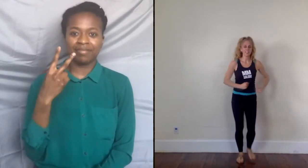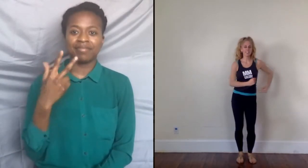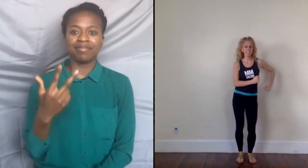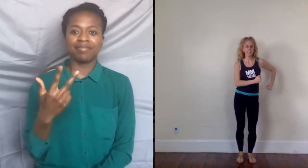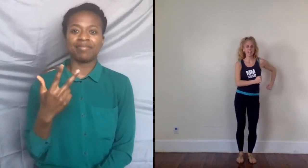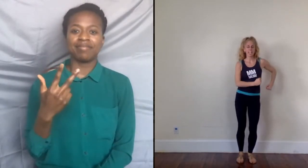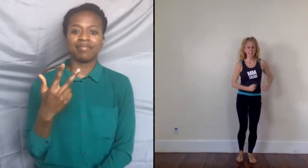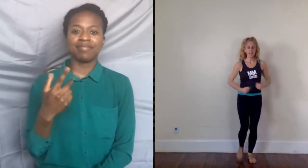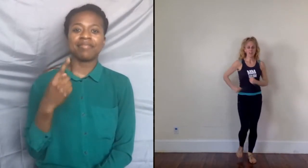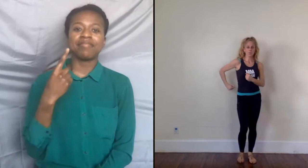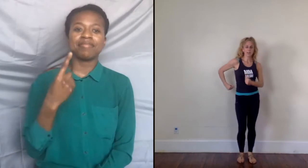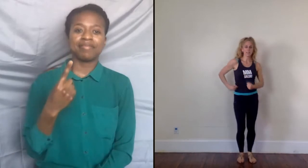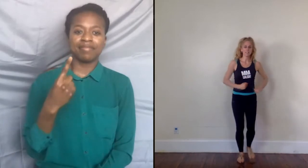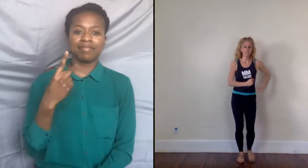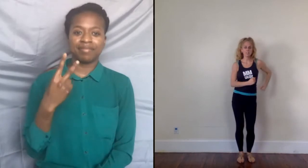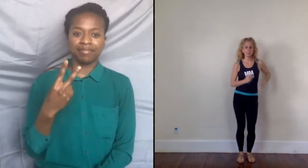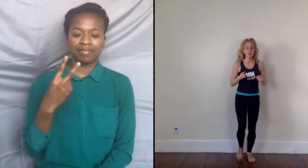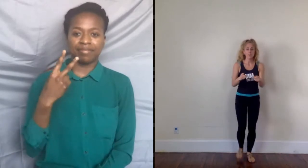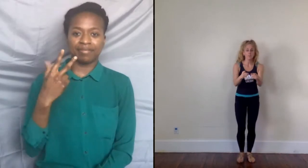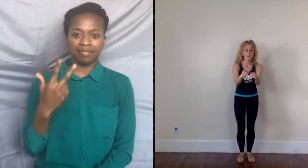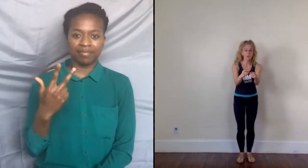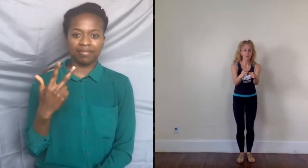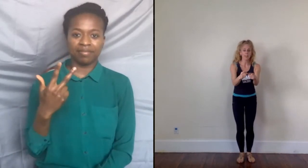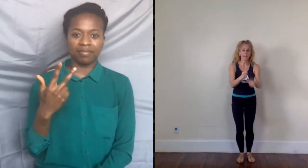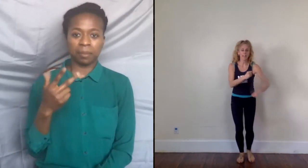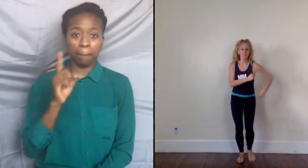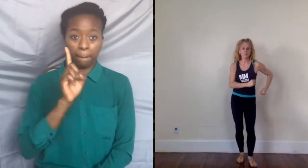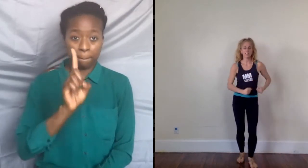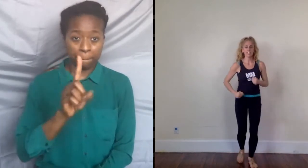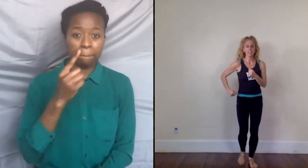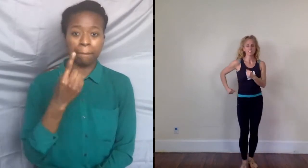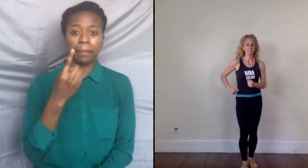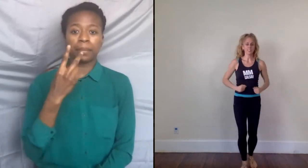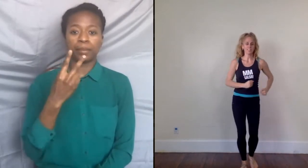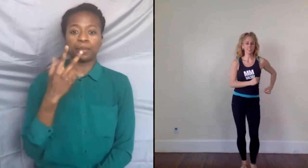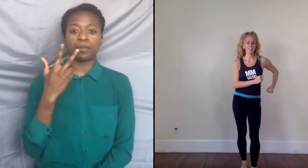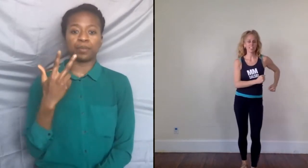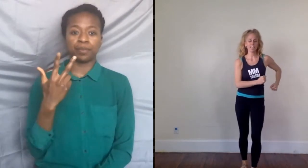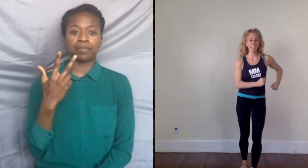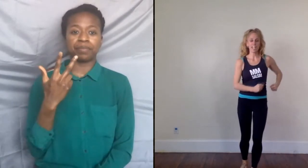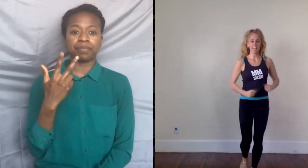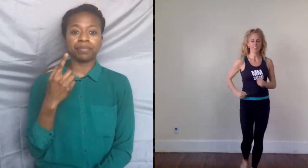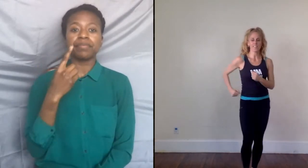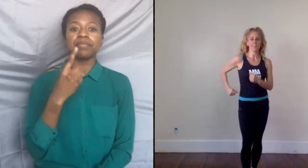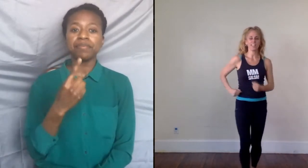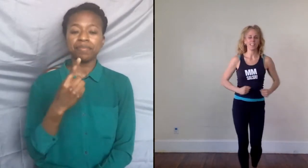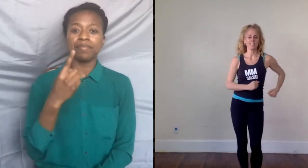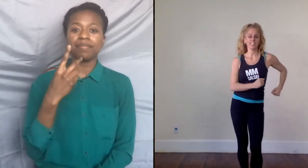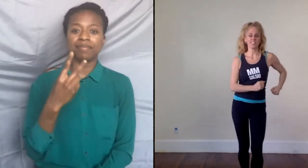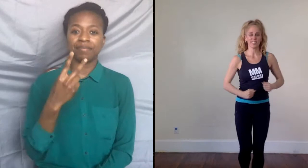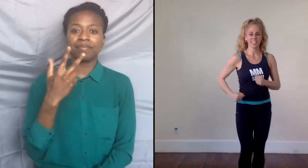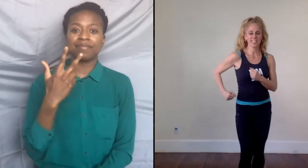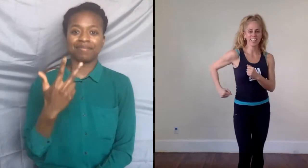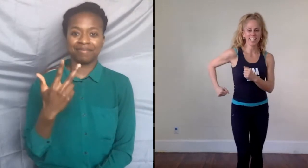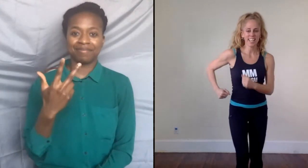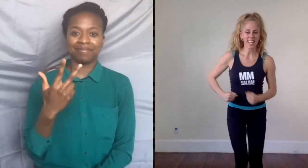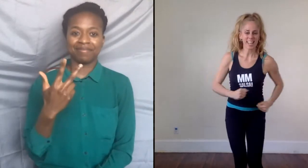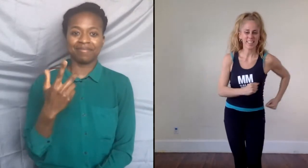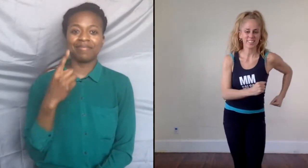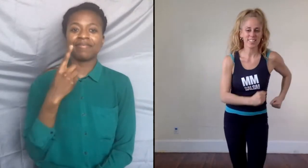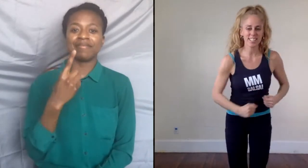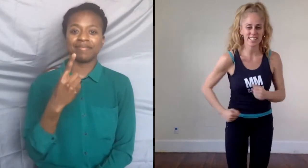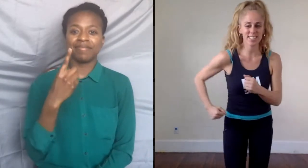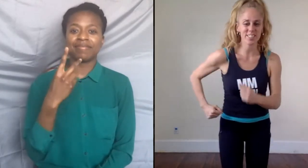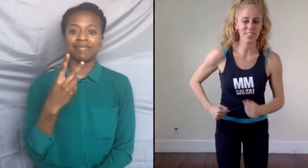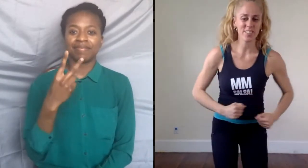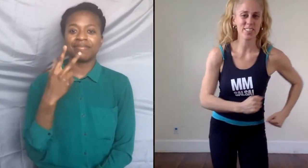2, 3. And 1, 2, forward. And 1, 2, 3. And 1, 2, 3.